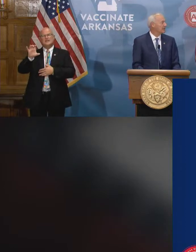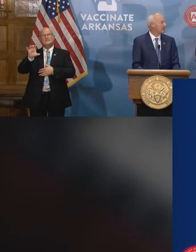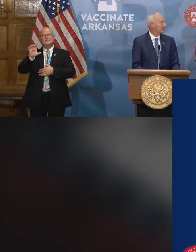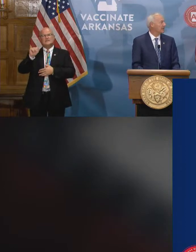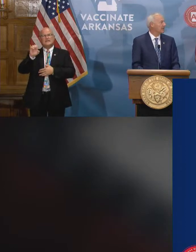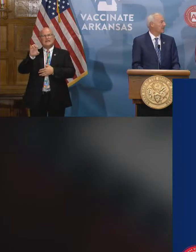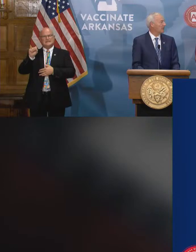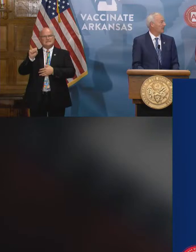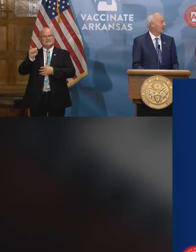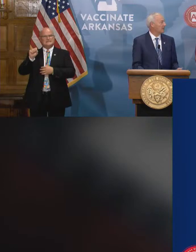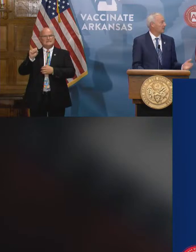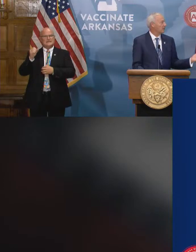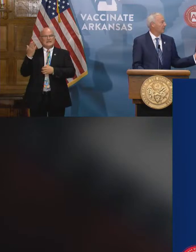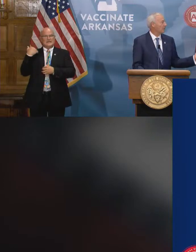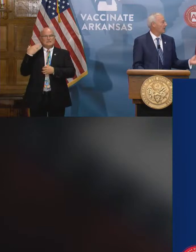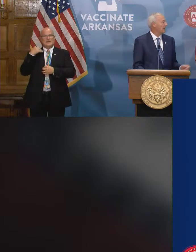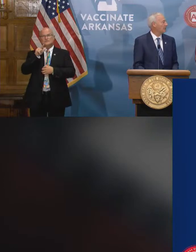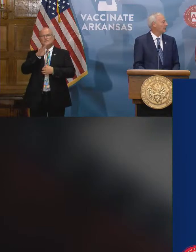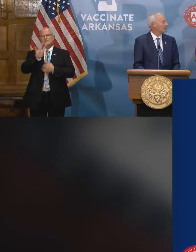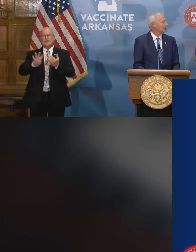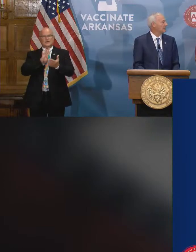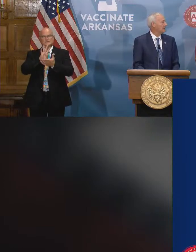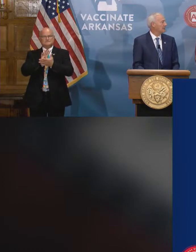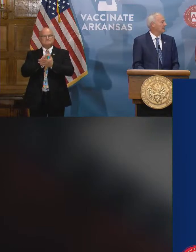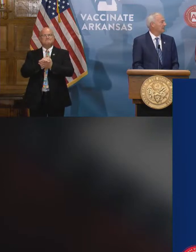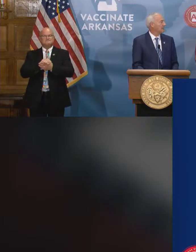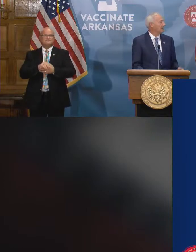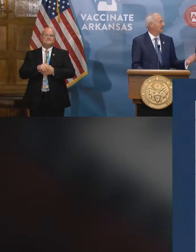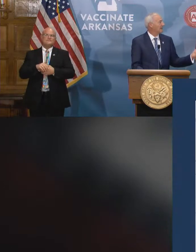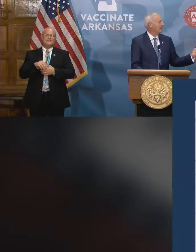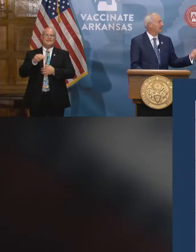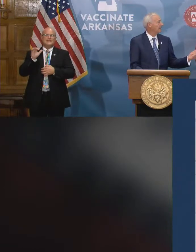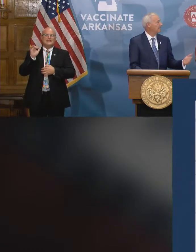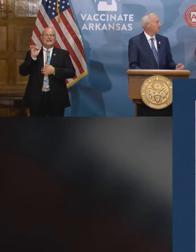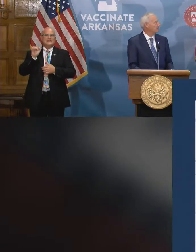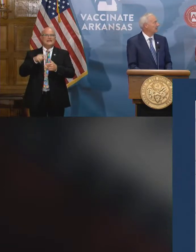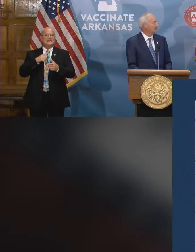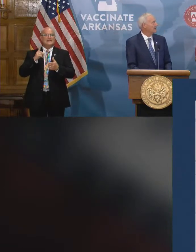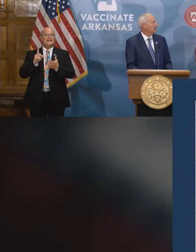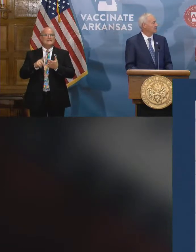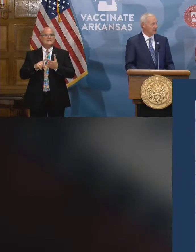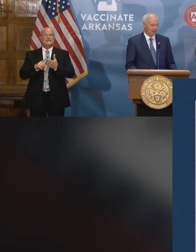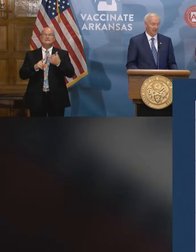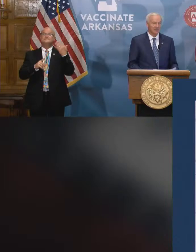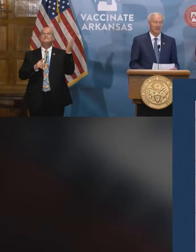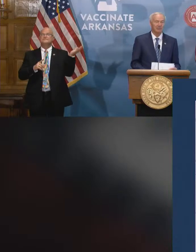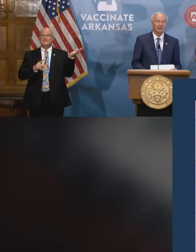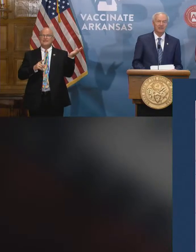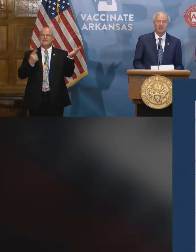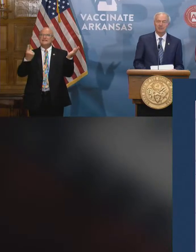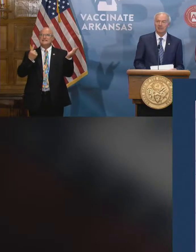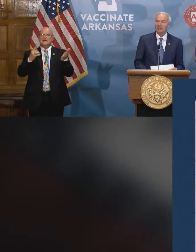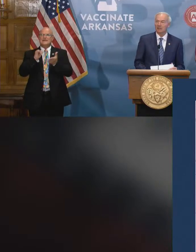6,700 cases over the last 24 hours. And then this